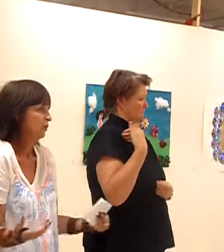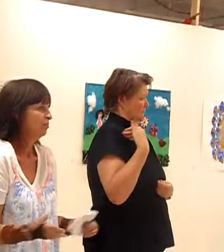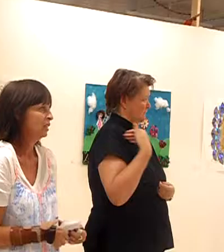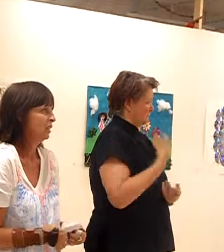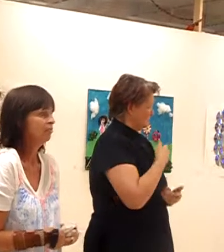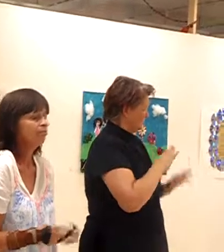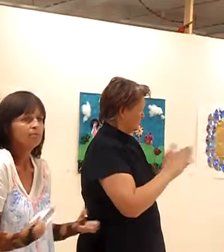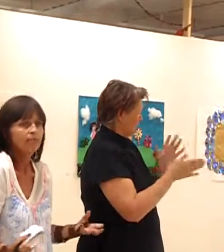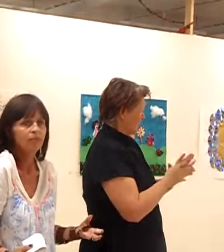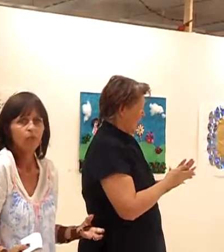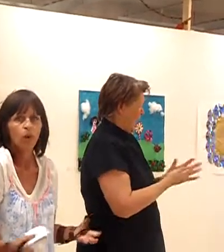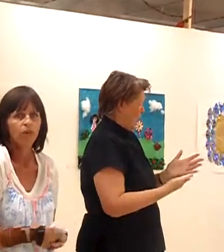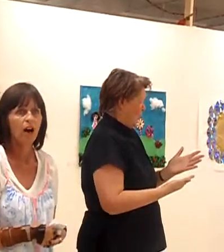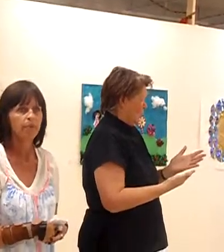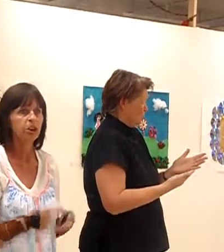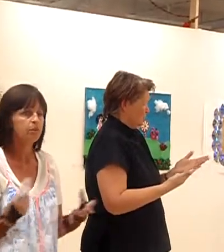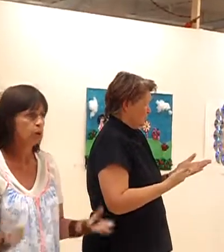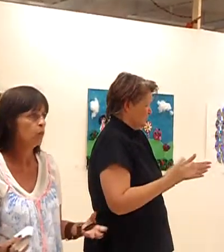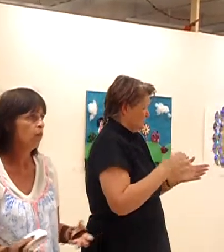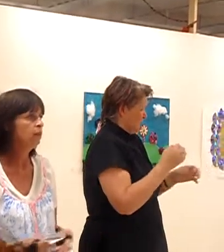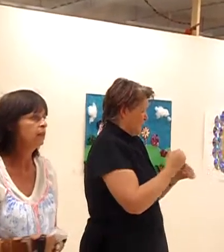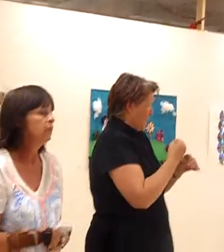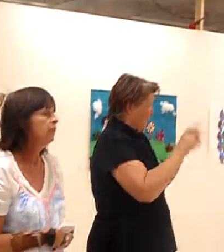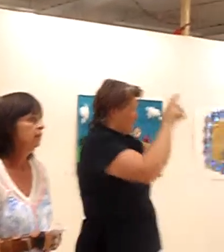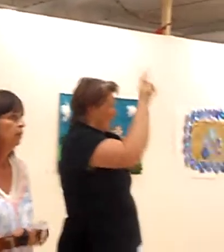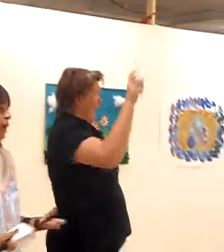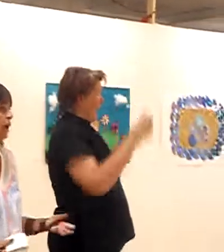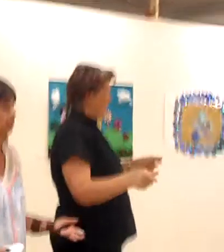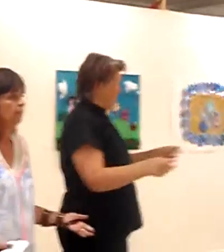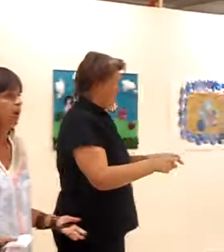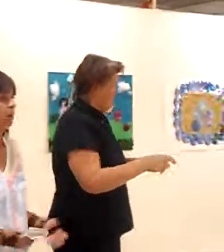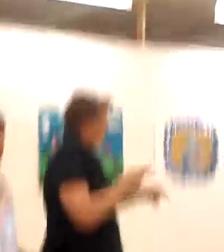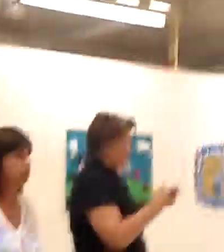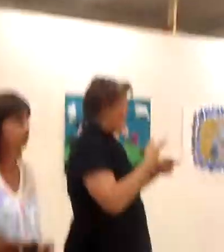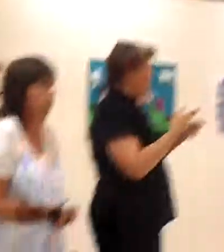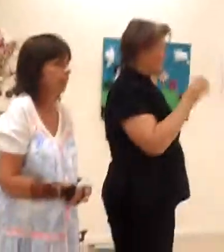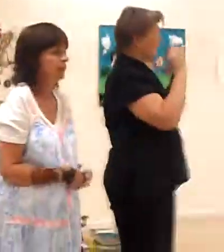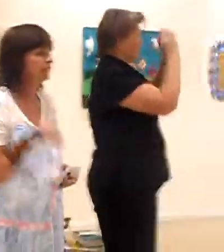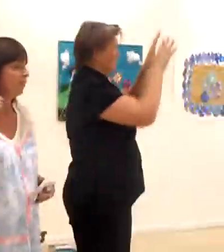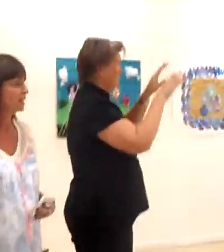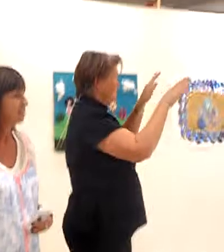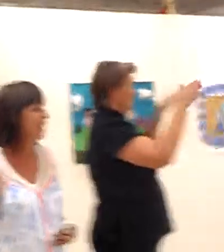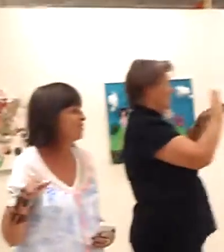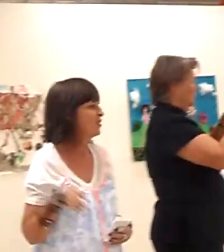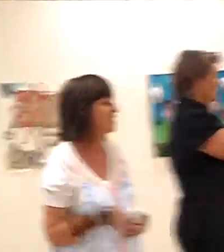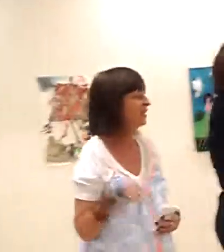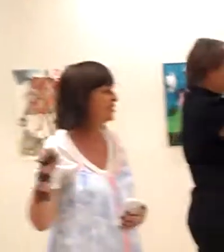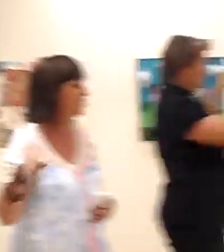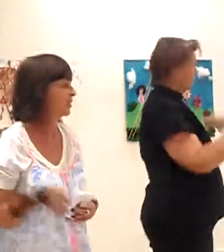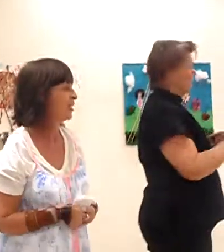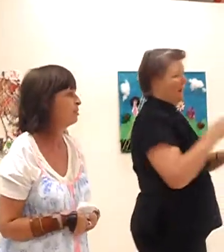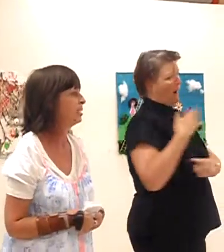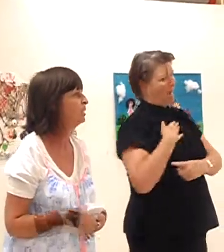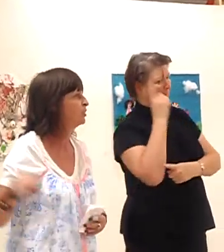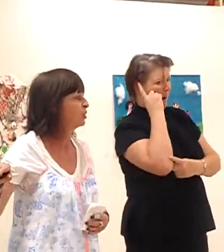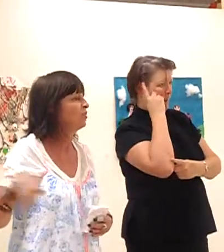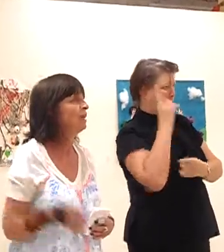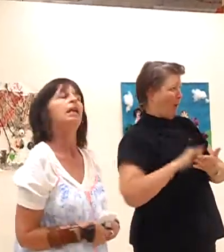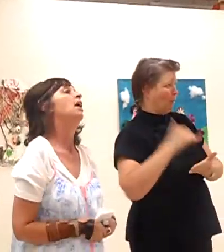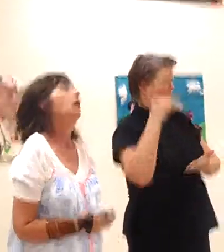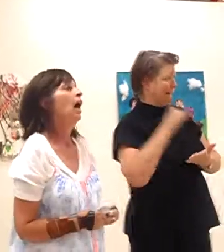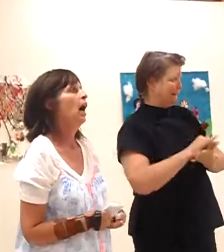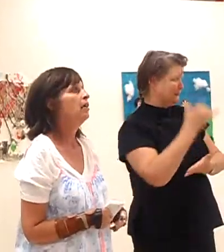to do something like this, and that's how Armature was born. And the other thing we've found a lot too is that we have a number of artists coming in saying, how